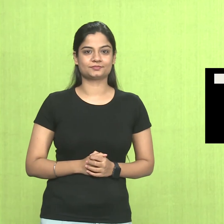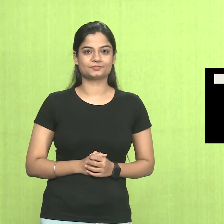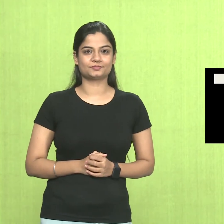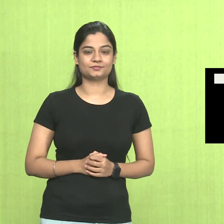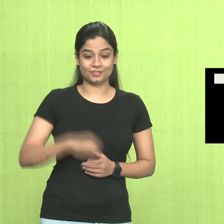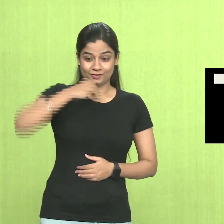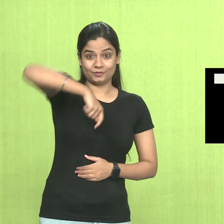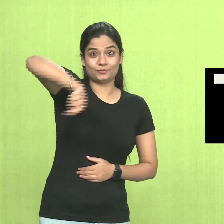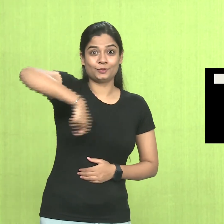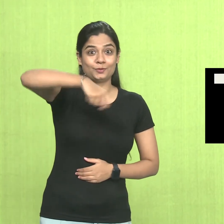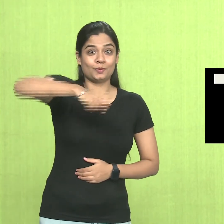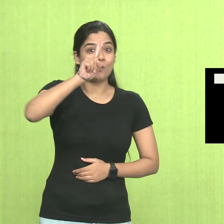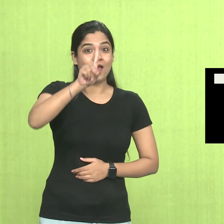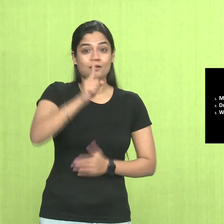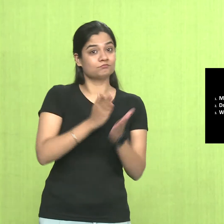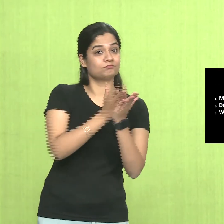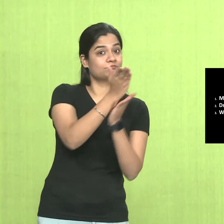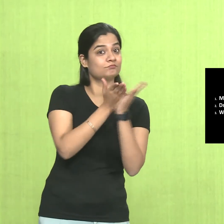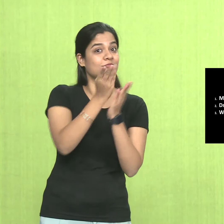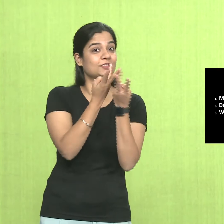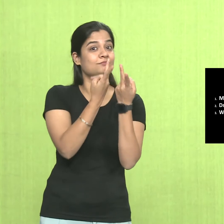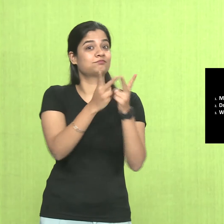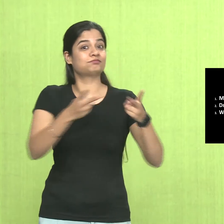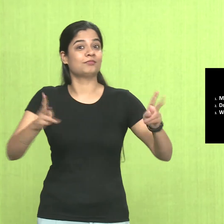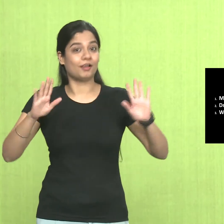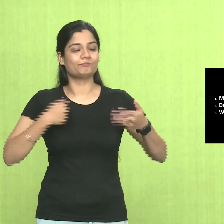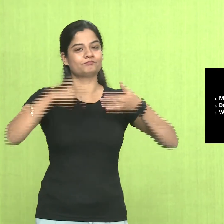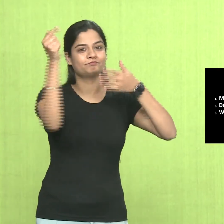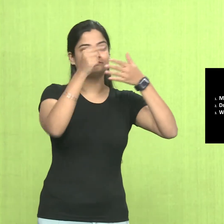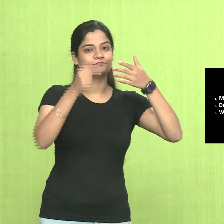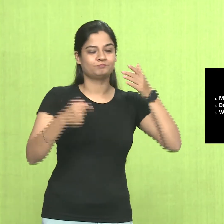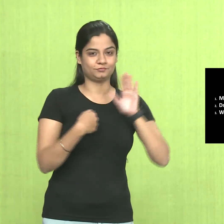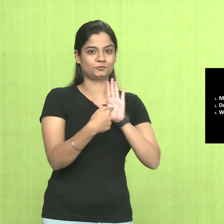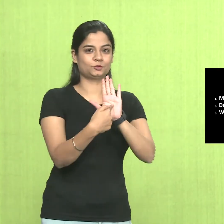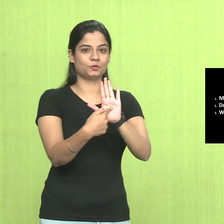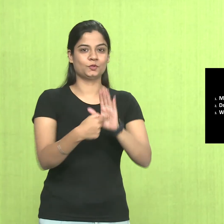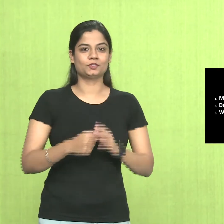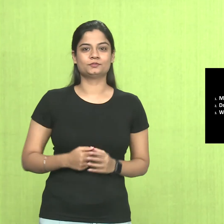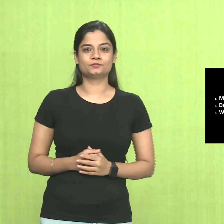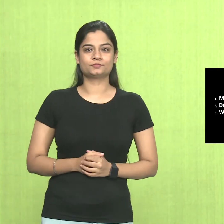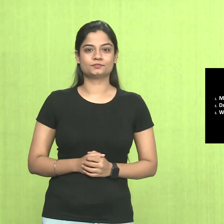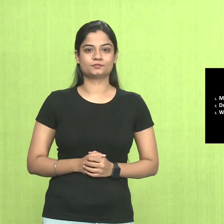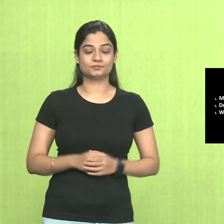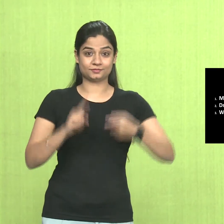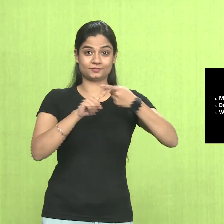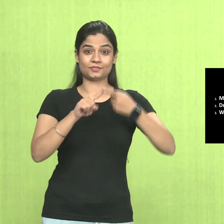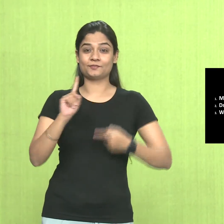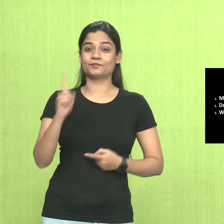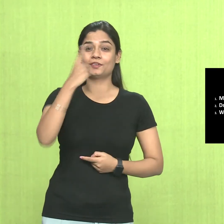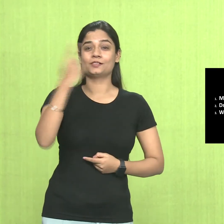always needed for cooking. There are 3 methods of cooking. Let me explain the 3 of them. The first method